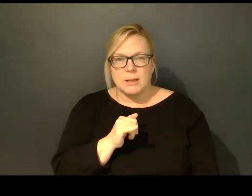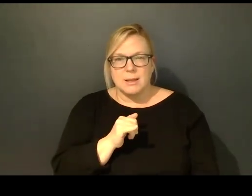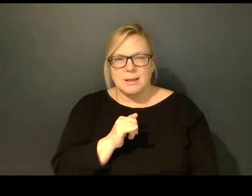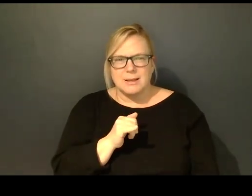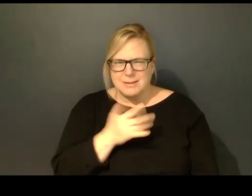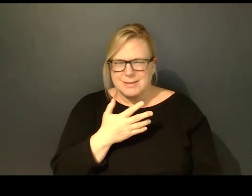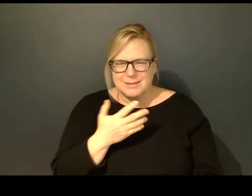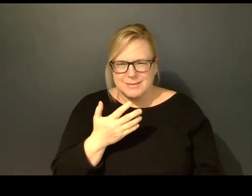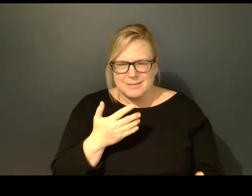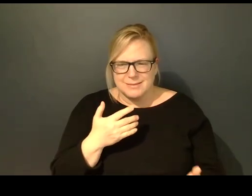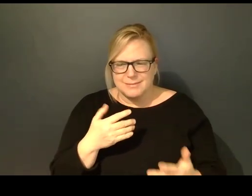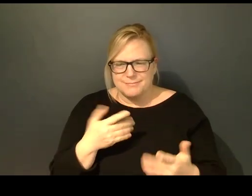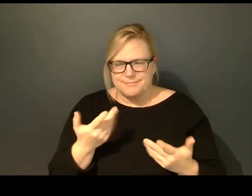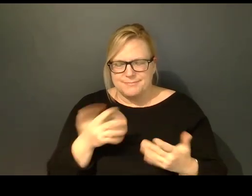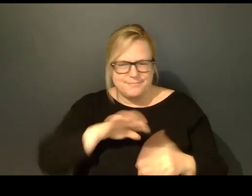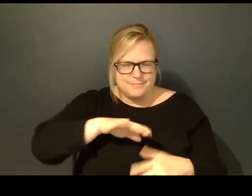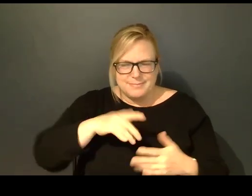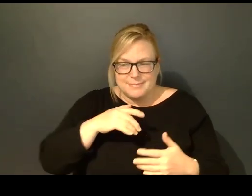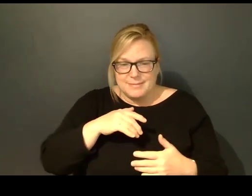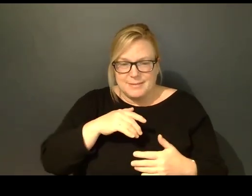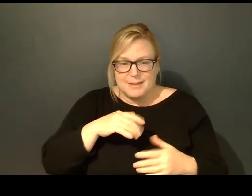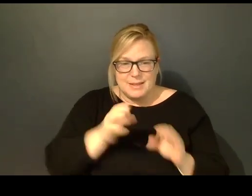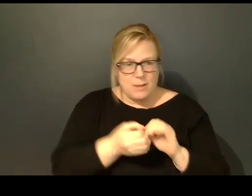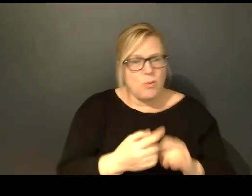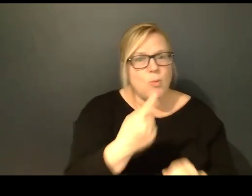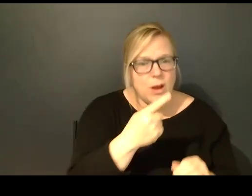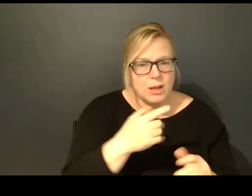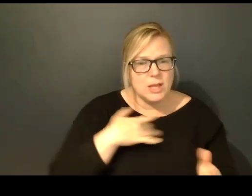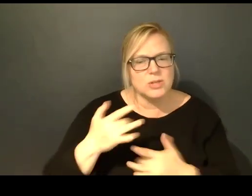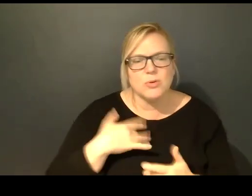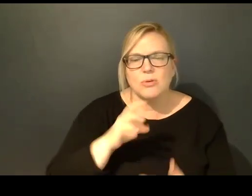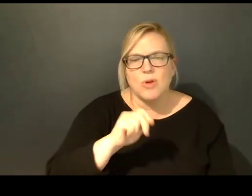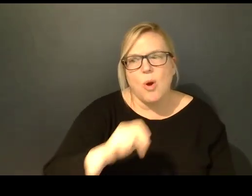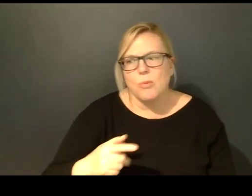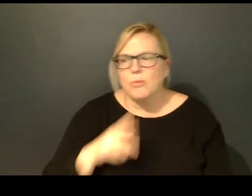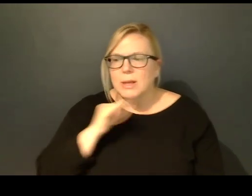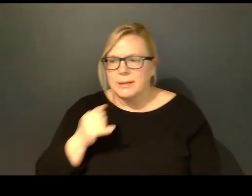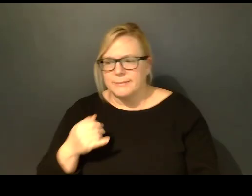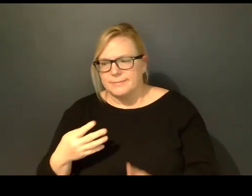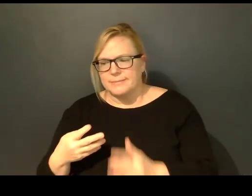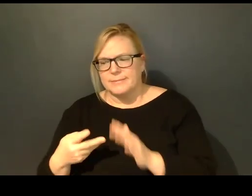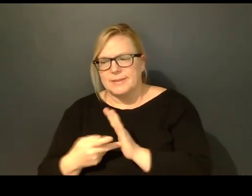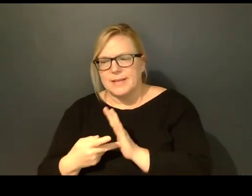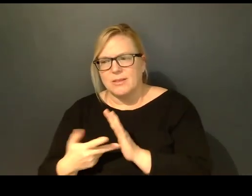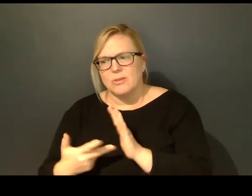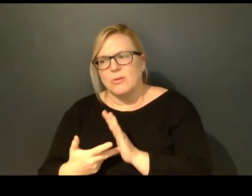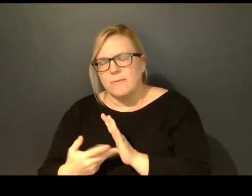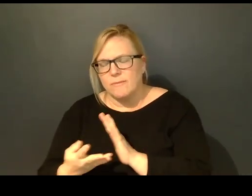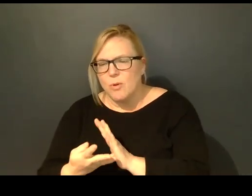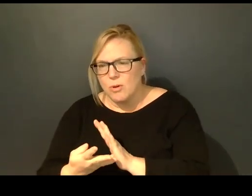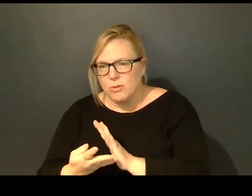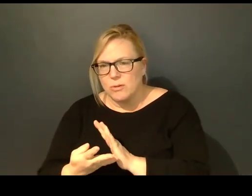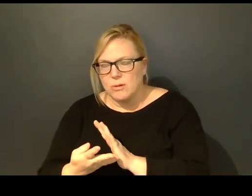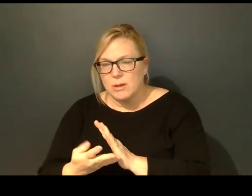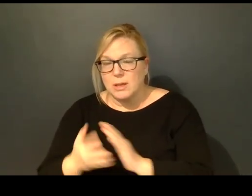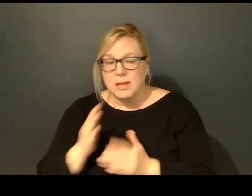secondhand matter. It's not at the forefront of their needs at that time. Right. And second of all, some of them